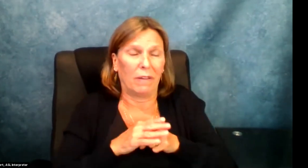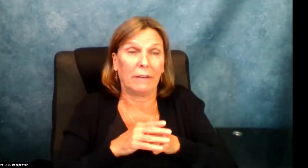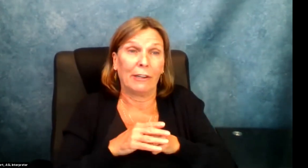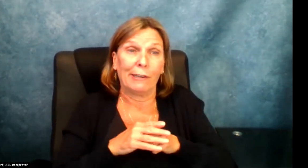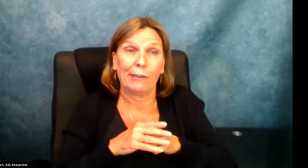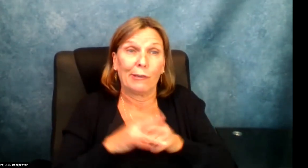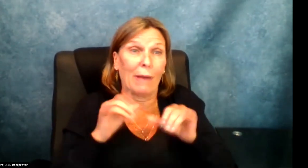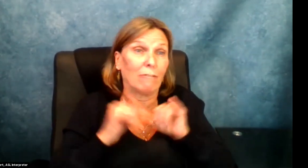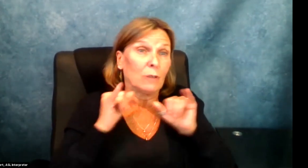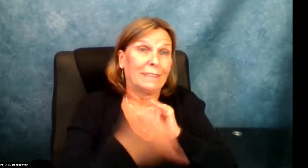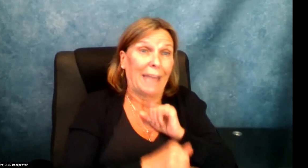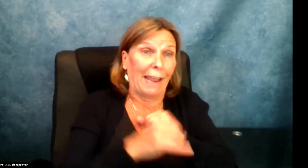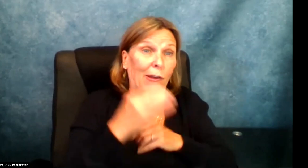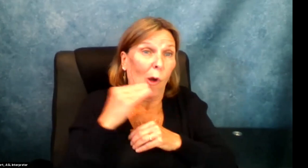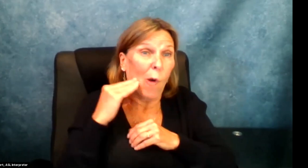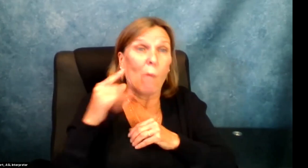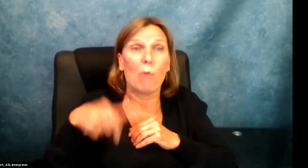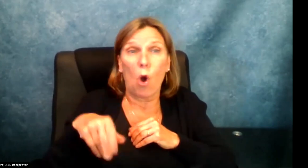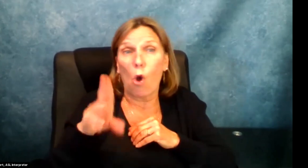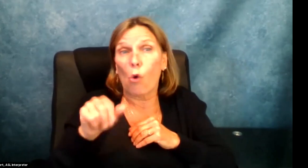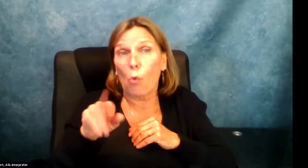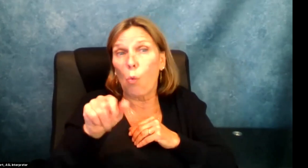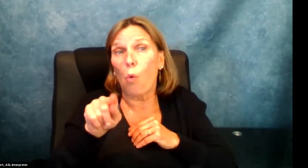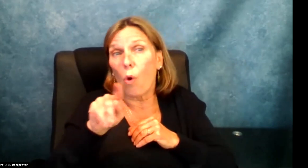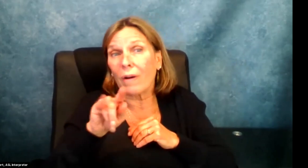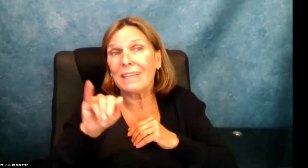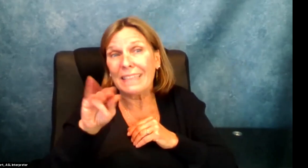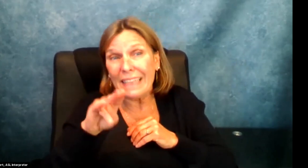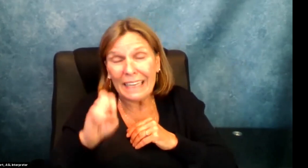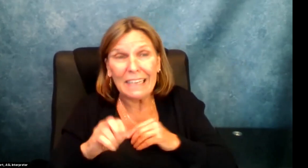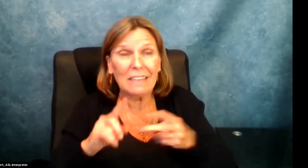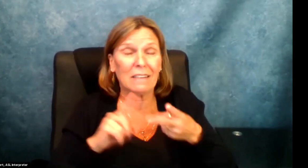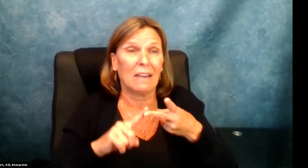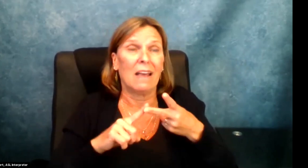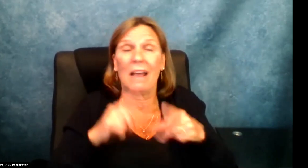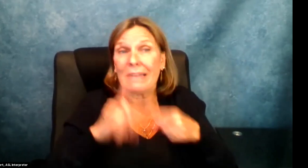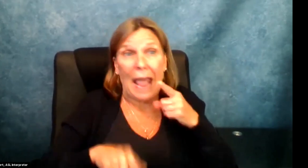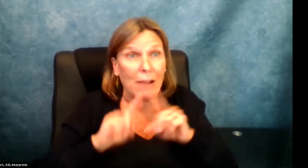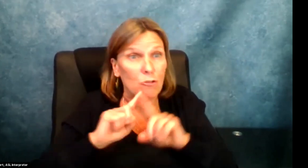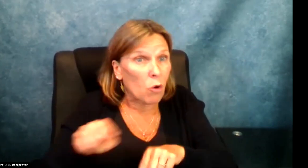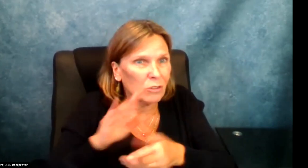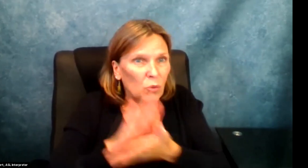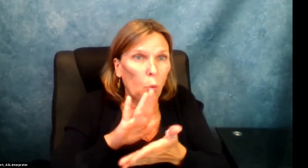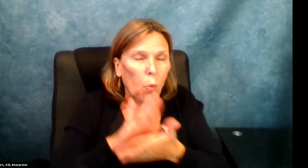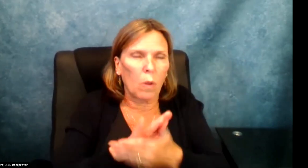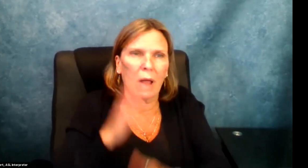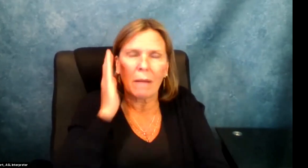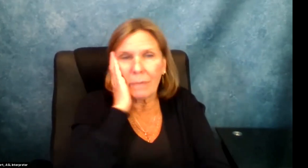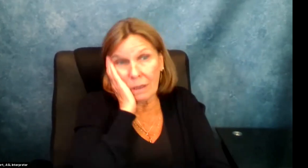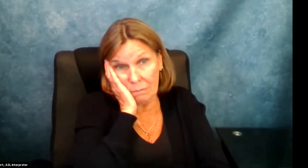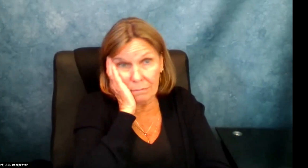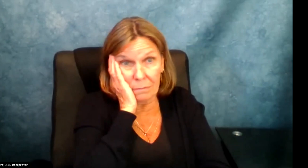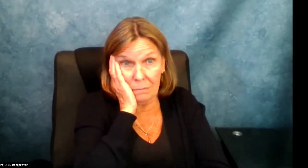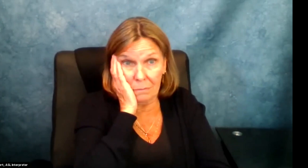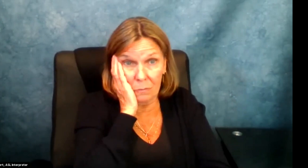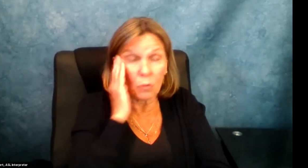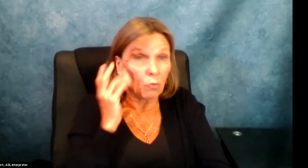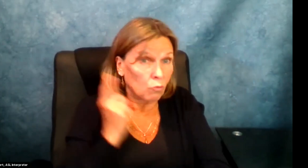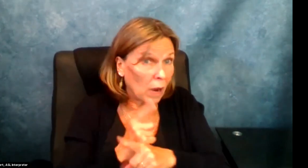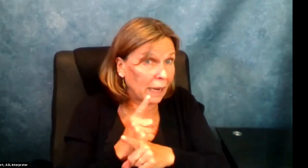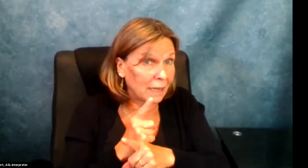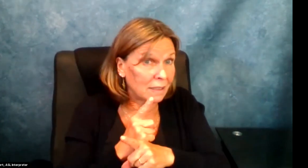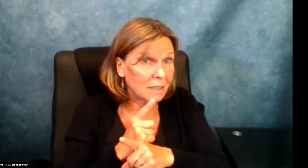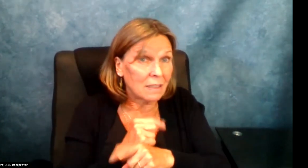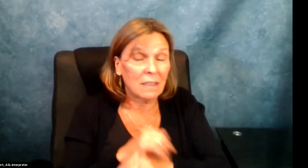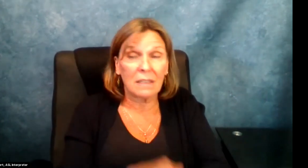if even if you don't get COVID, but you're exposed to COVID, can't go to school, right? So if you want to kind of deflect,